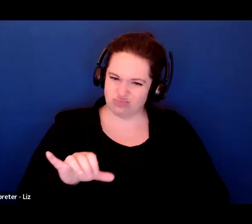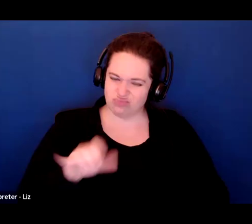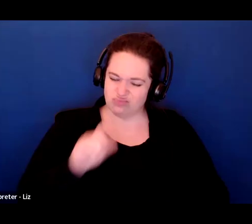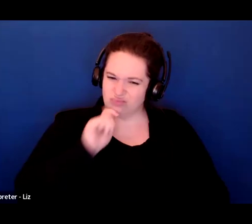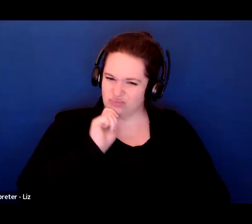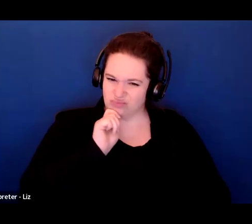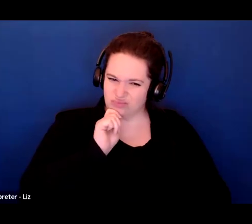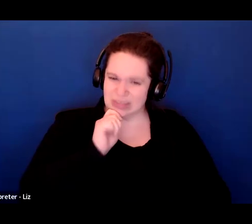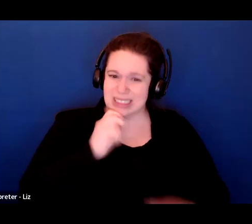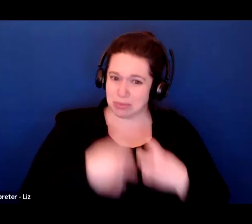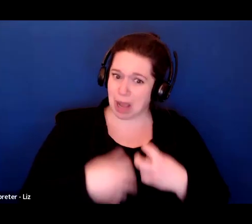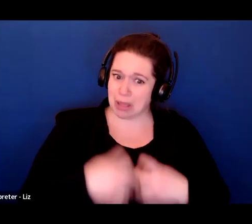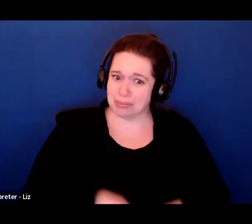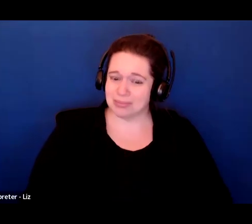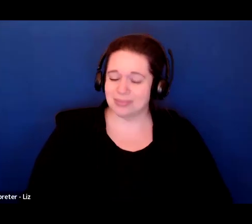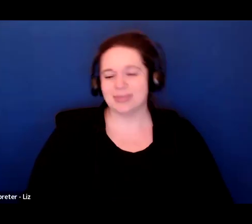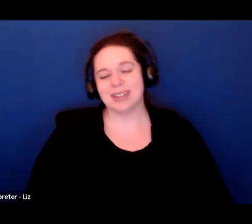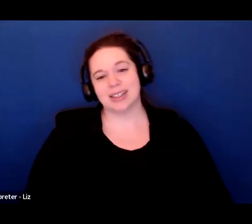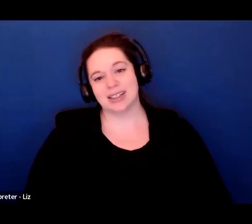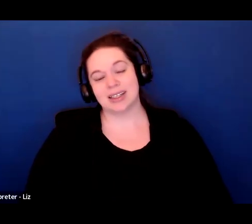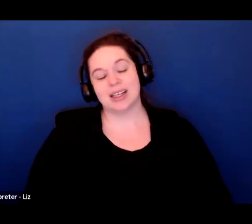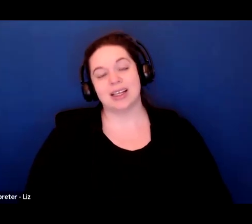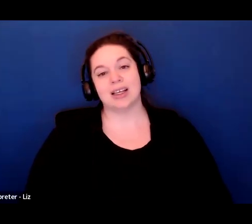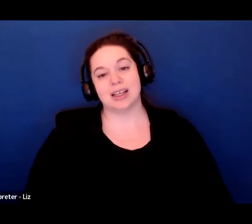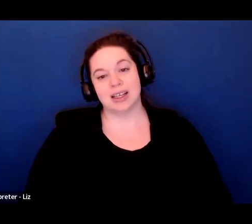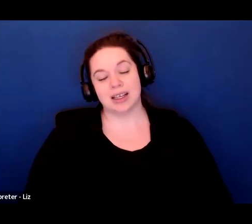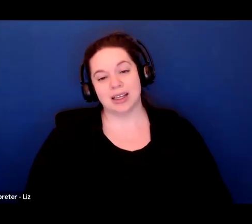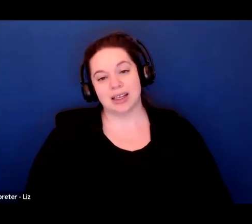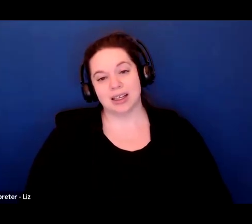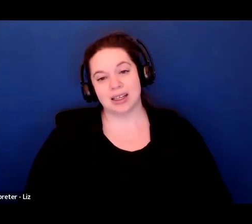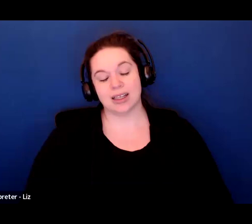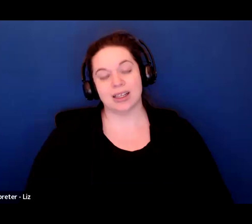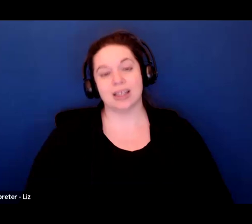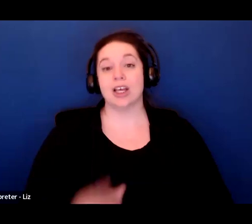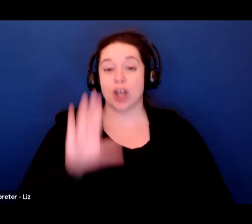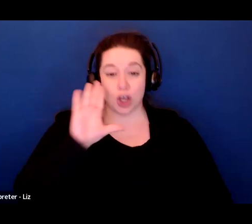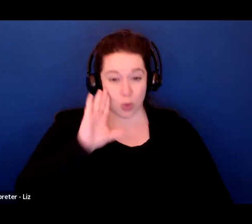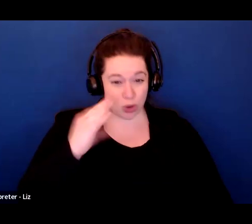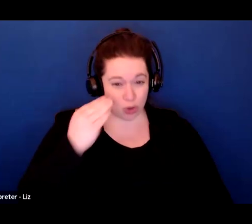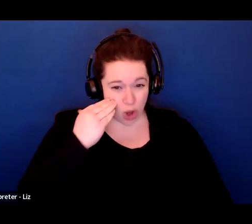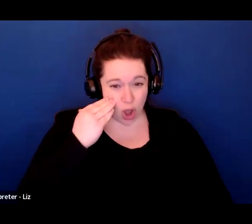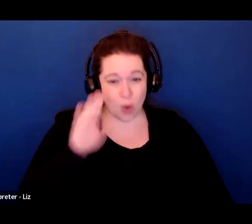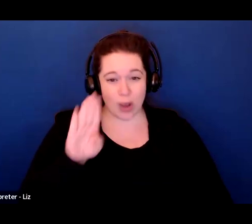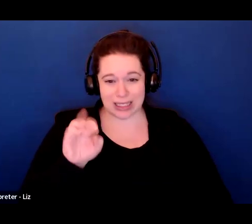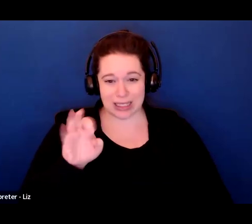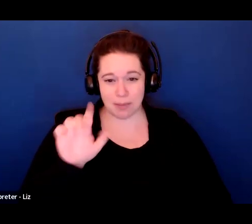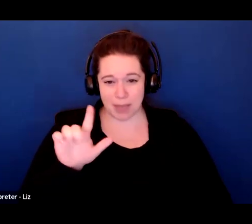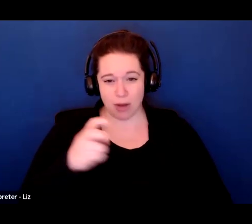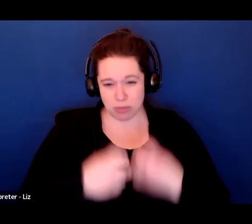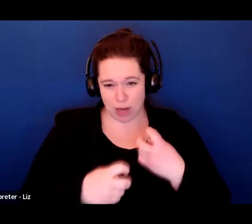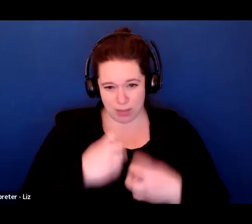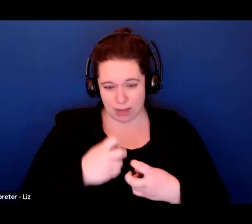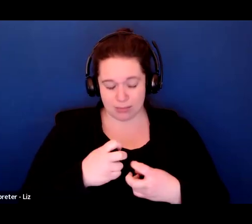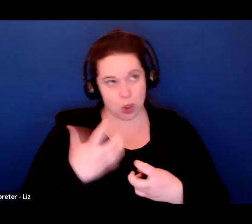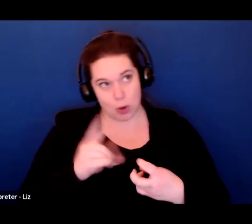that really is a problem. You'll know it's a bowel problem. You don't want this to happen. But if he throws up, you see little flecks of brown in there,